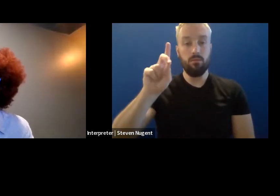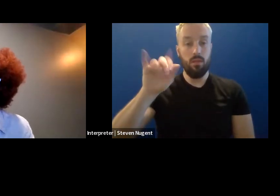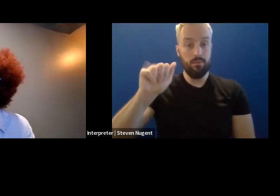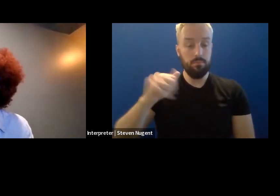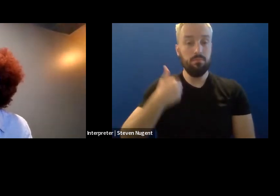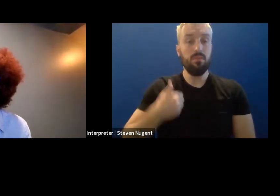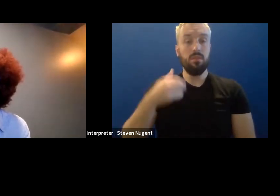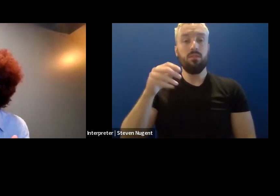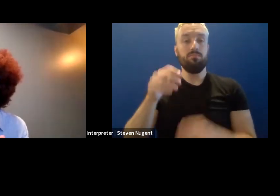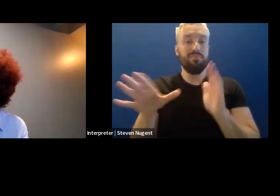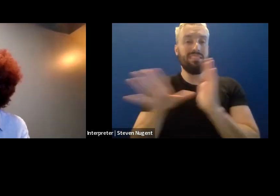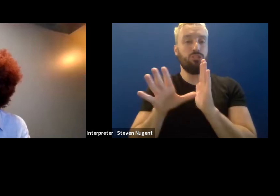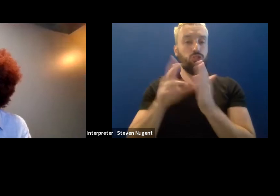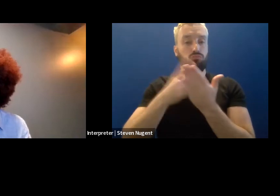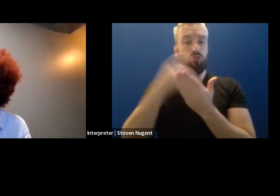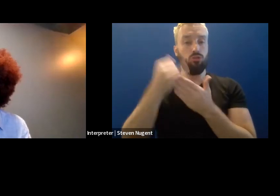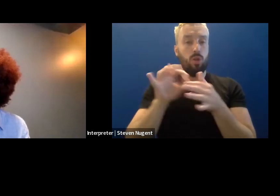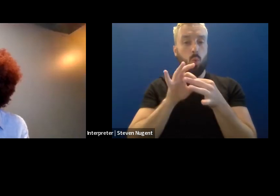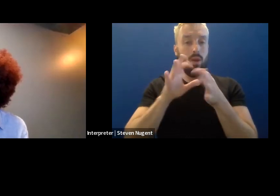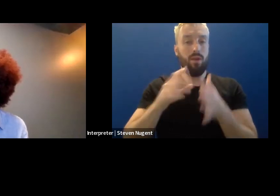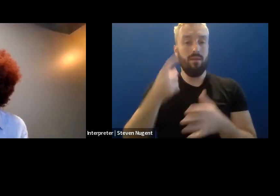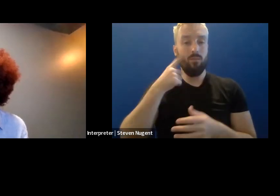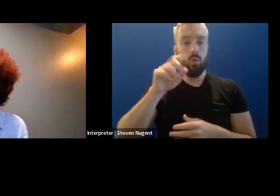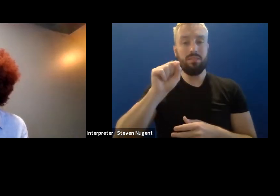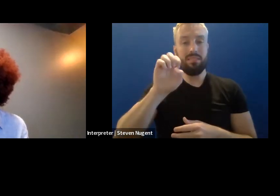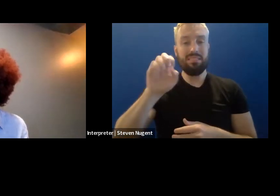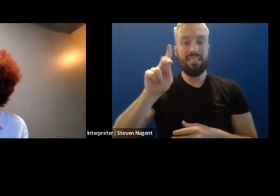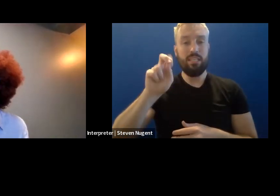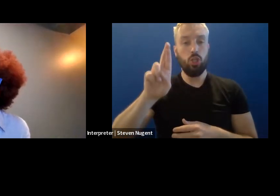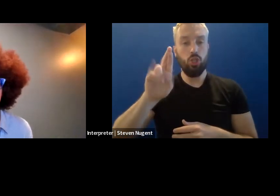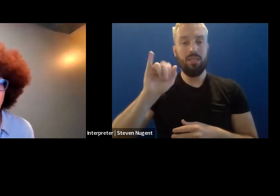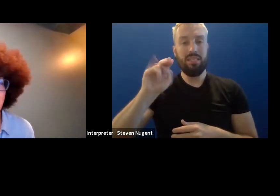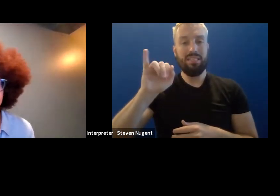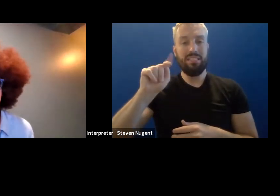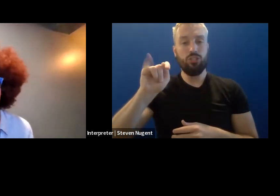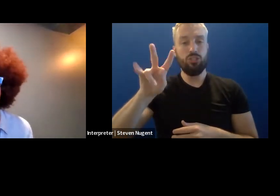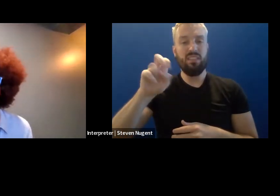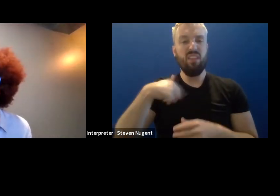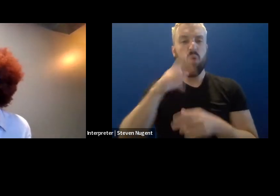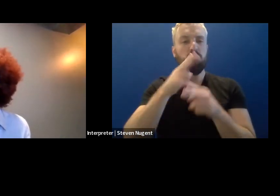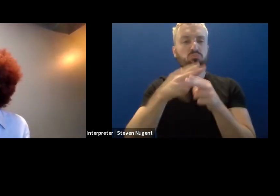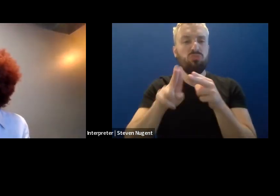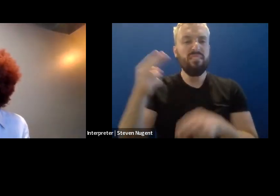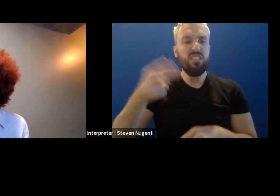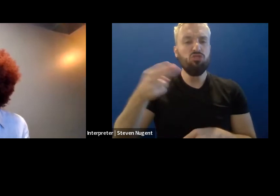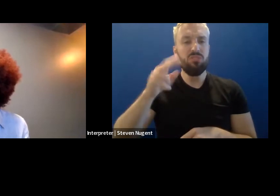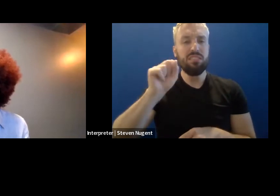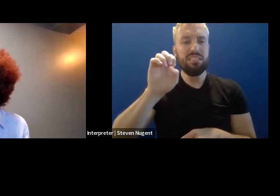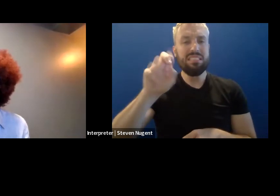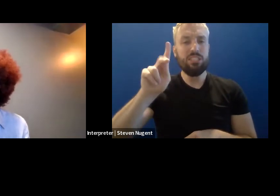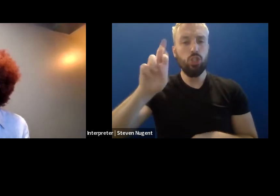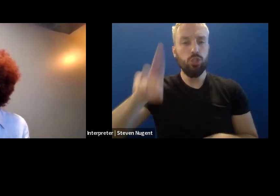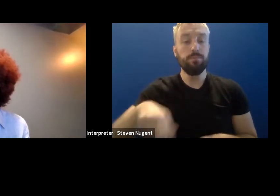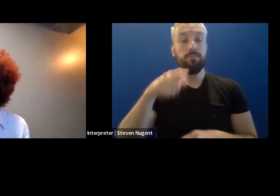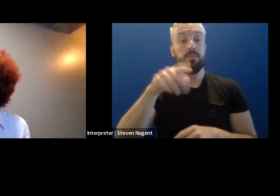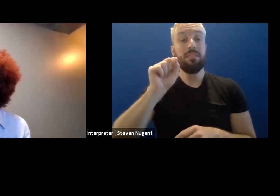the Senior Project Coordinator for the CEACR initiative. And I'll give you just a brief history of CEACR. So